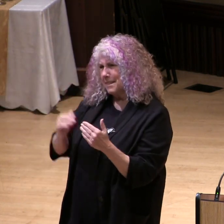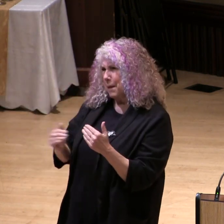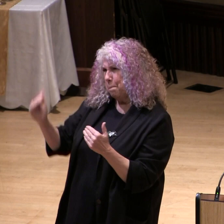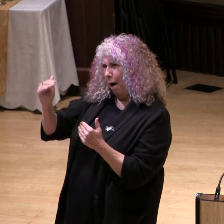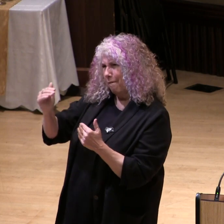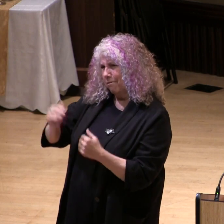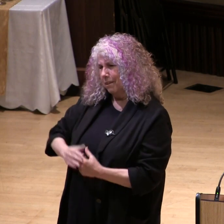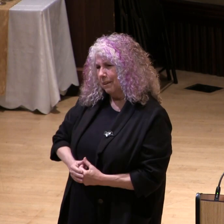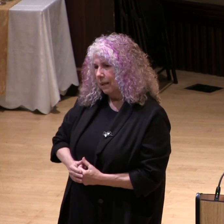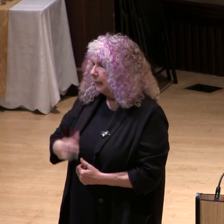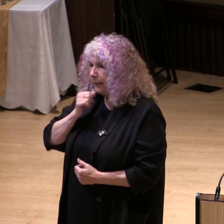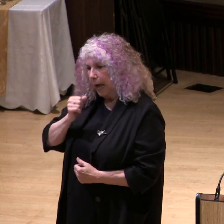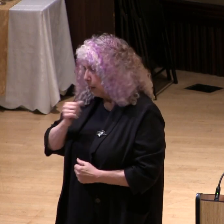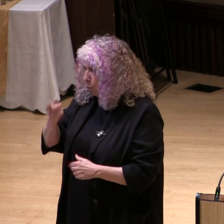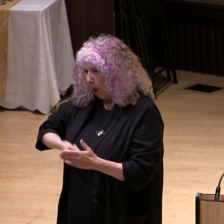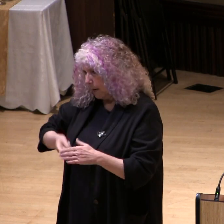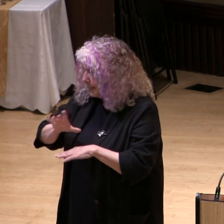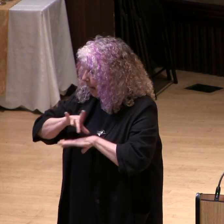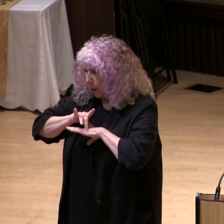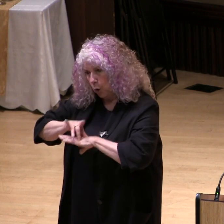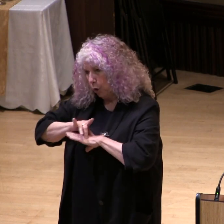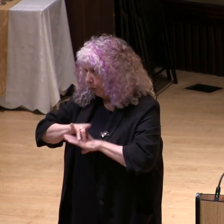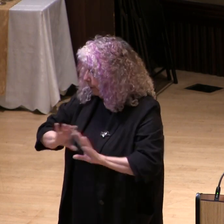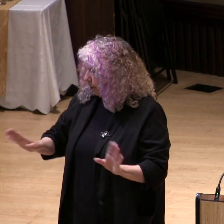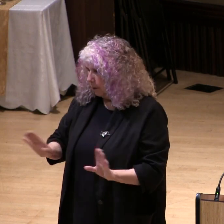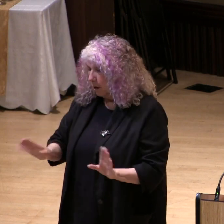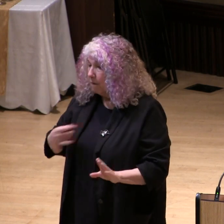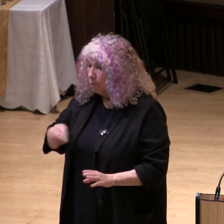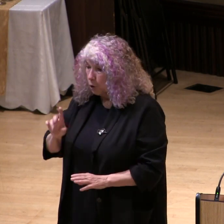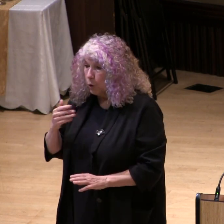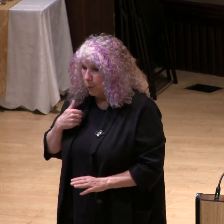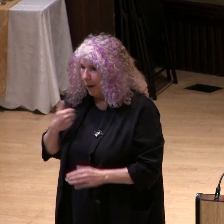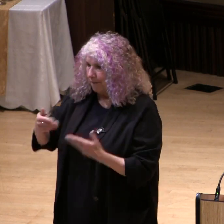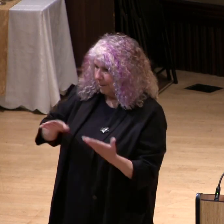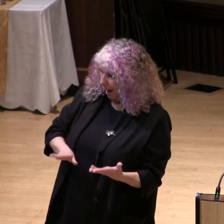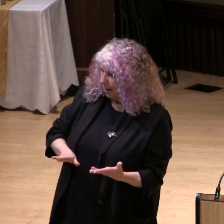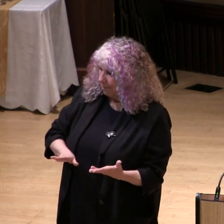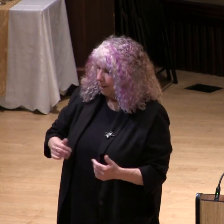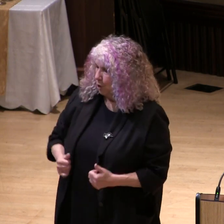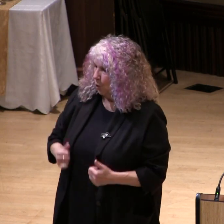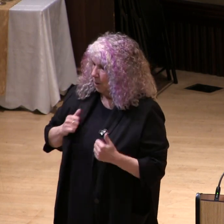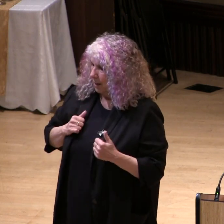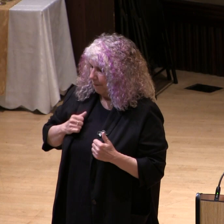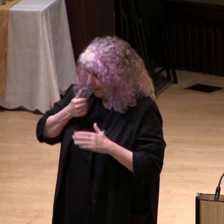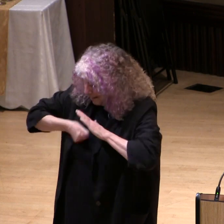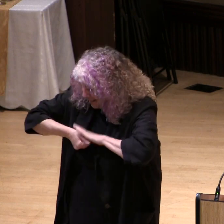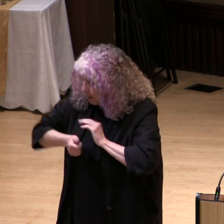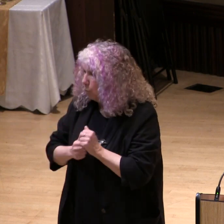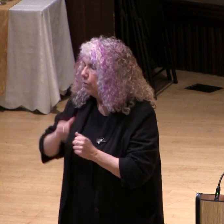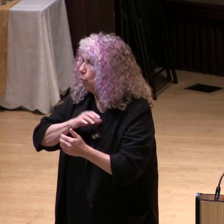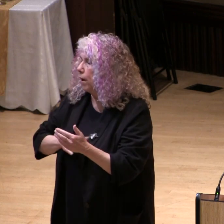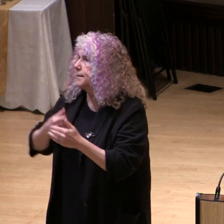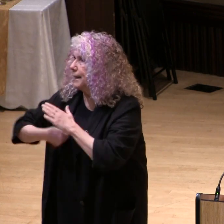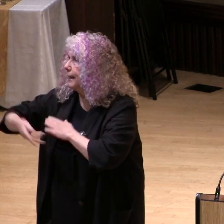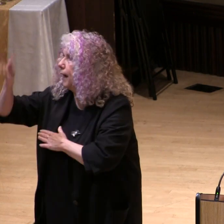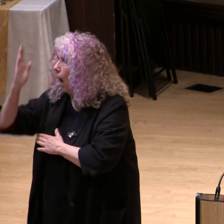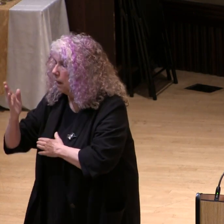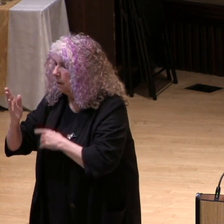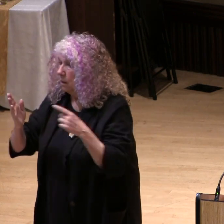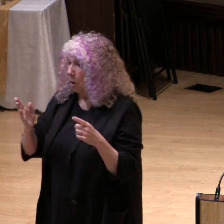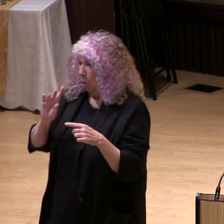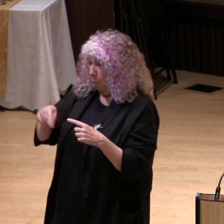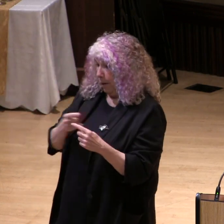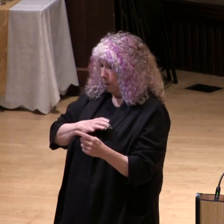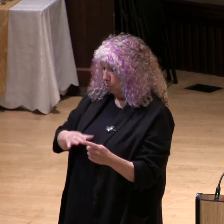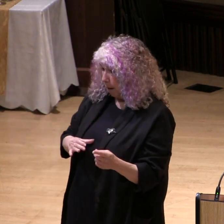above, not of what is on earth. For you have died, and your life is hidden with Christ in God.